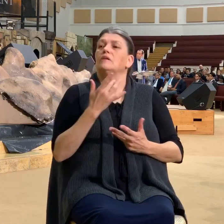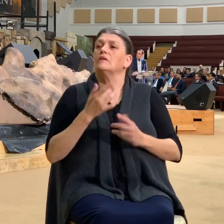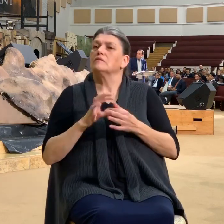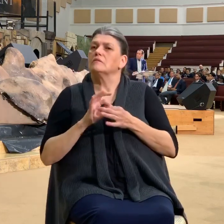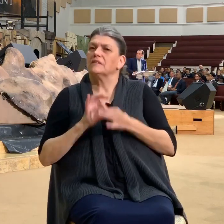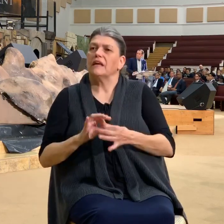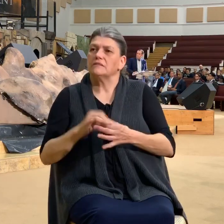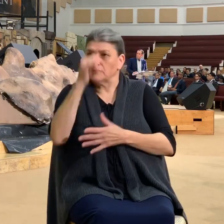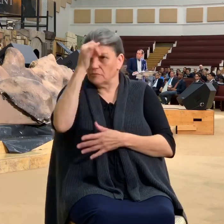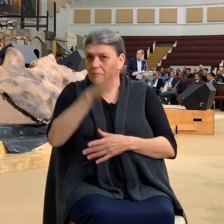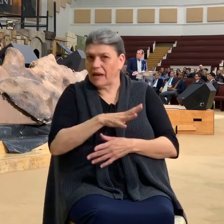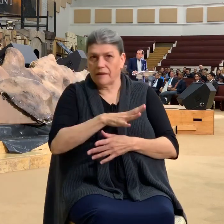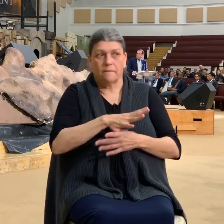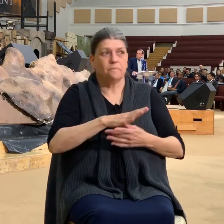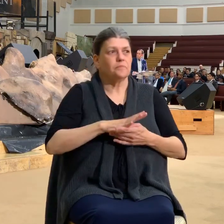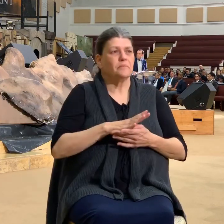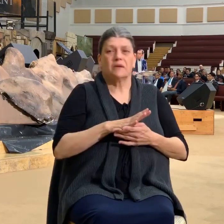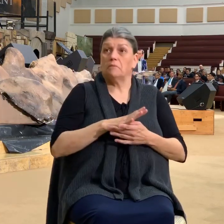R.E. Johnson.